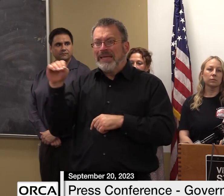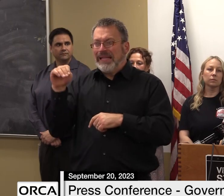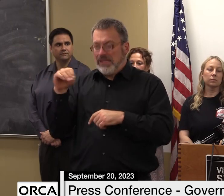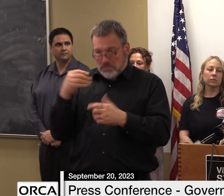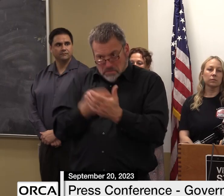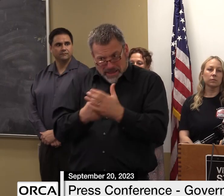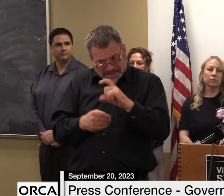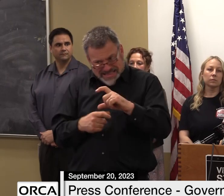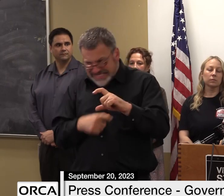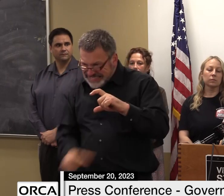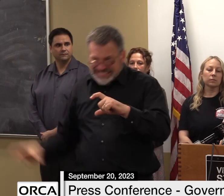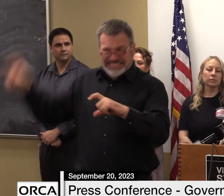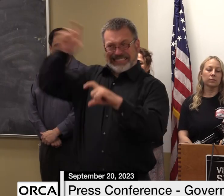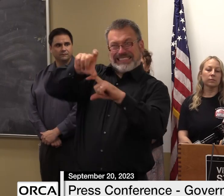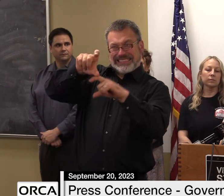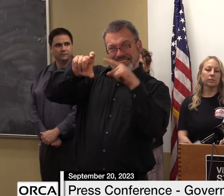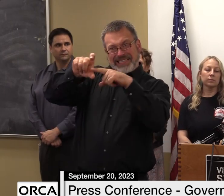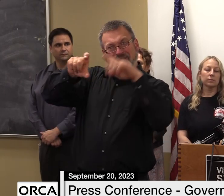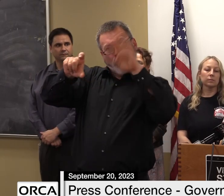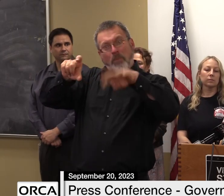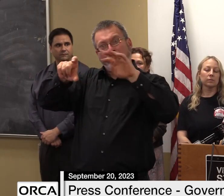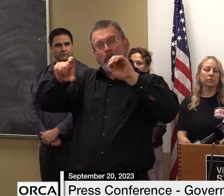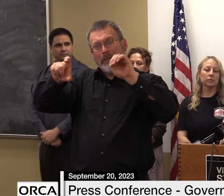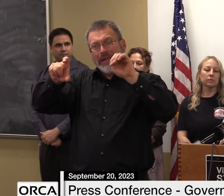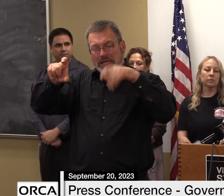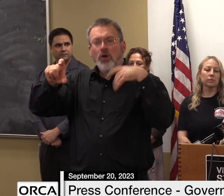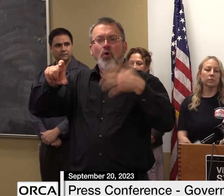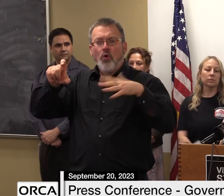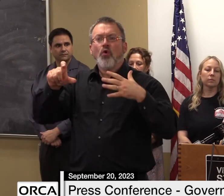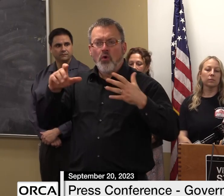we've updated their status.